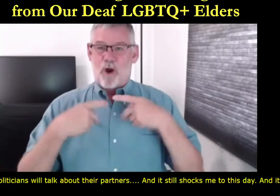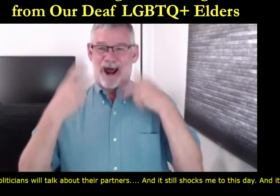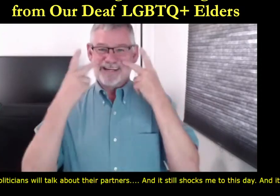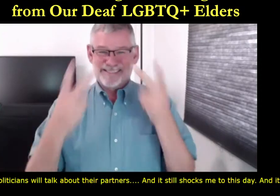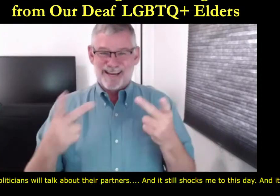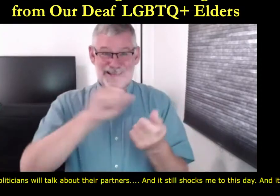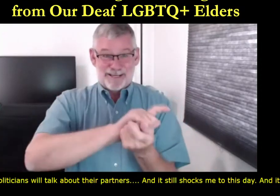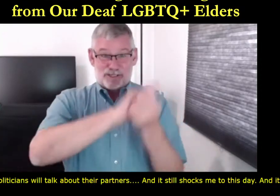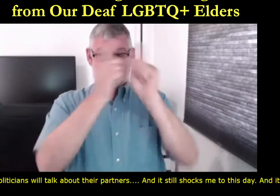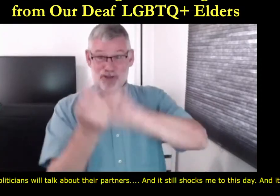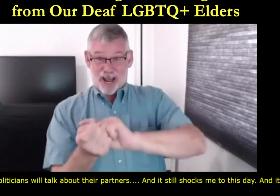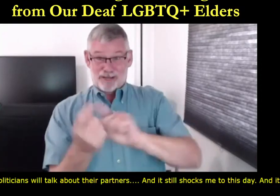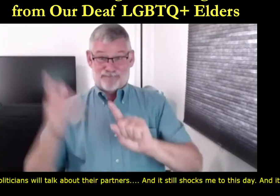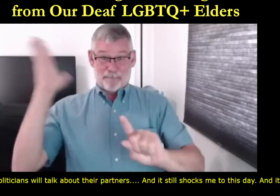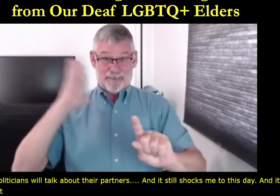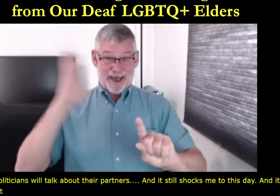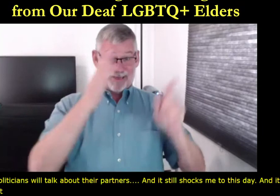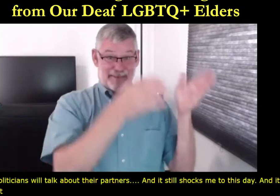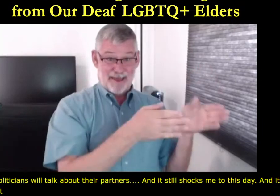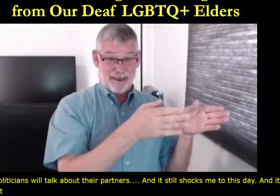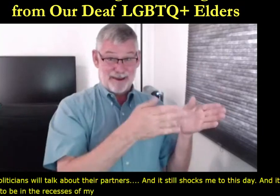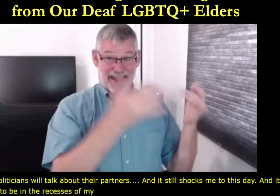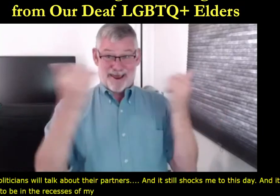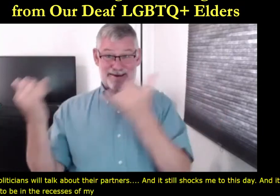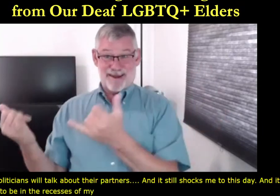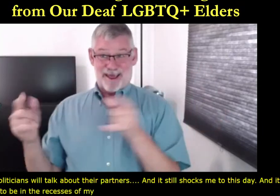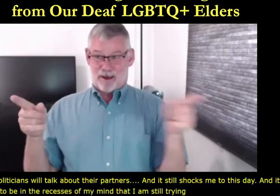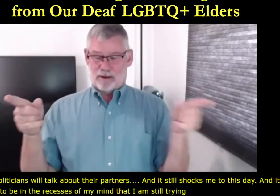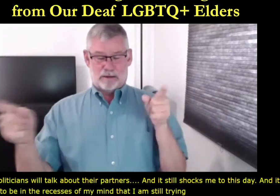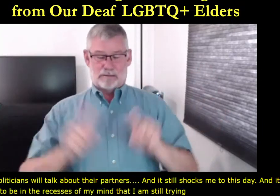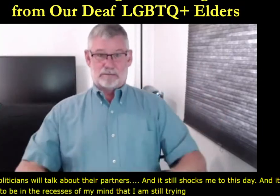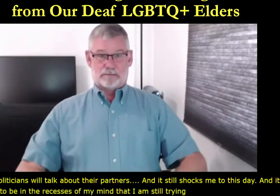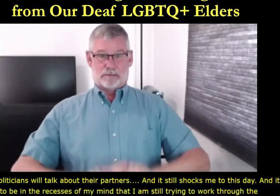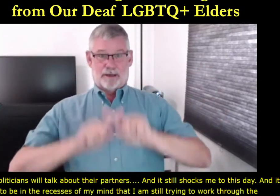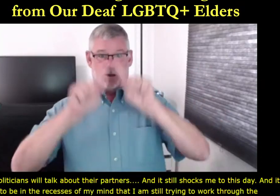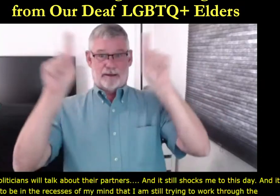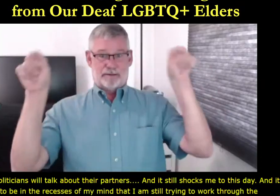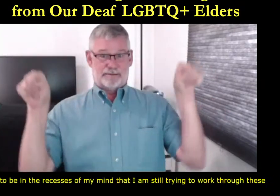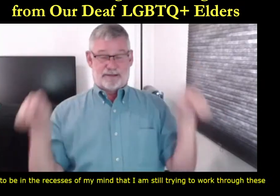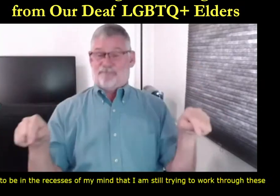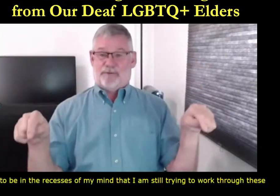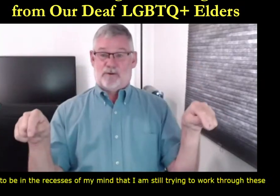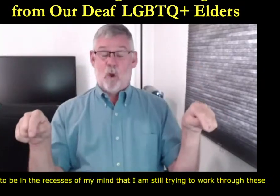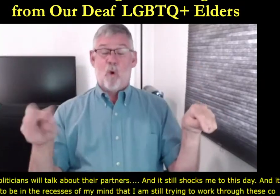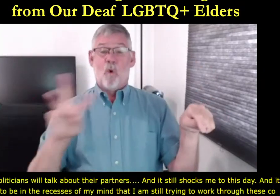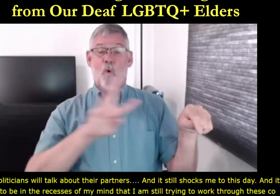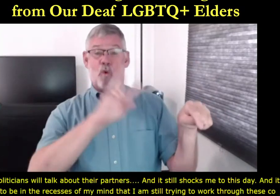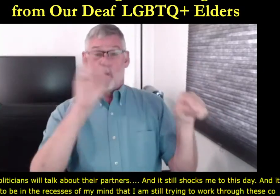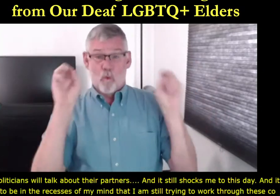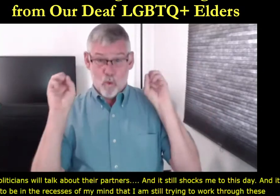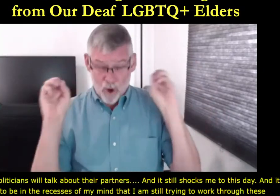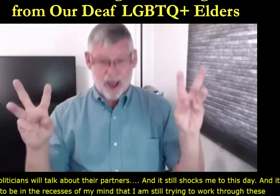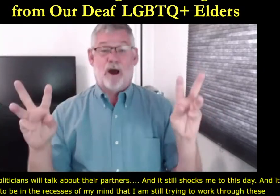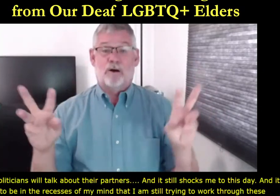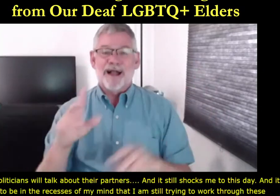i'm happy to be living in this world and happy to see the transition over my lifetime it's been terrific it's been so different